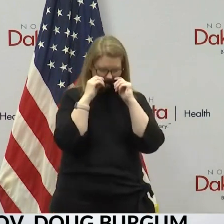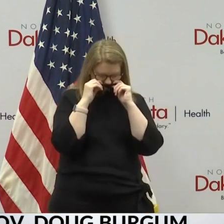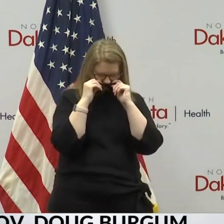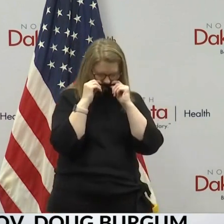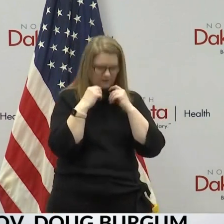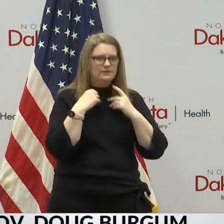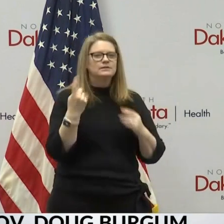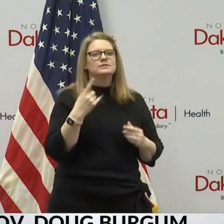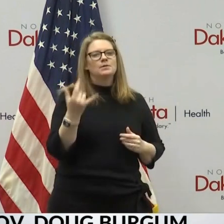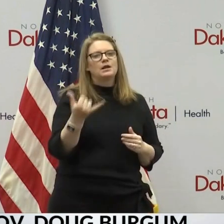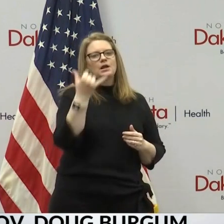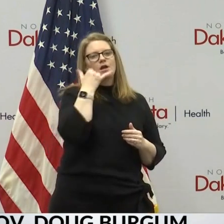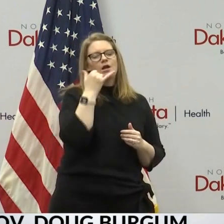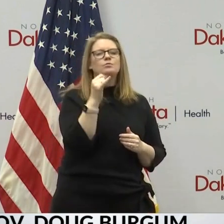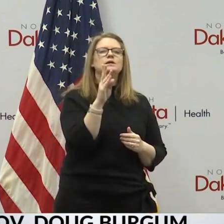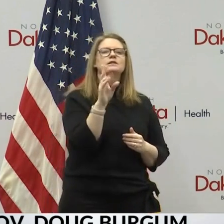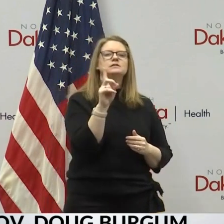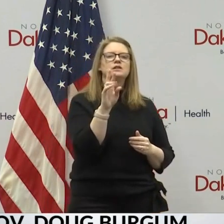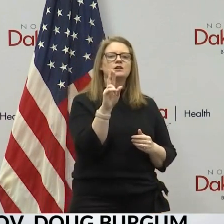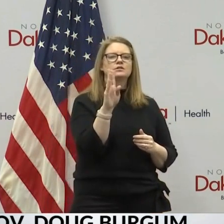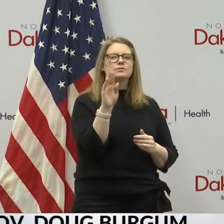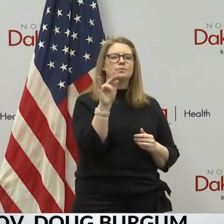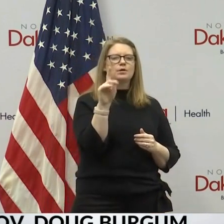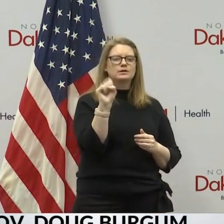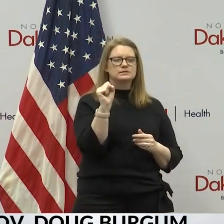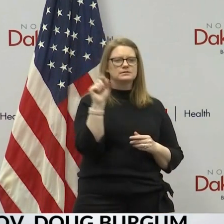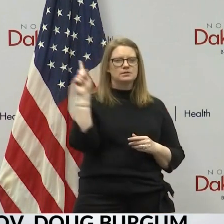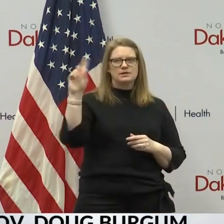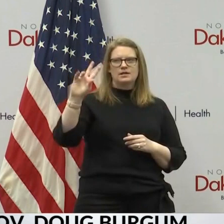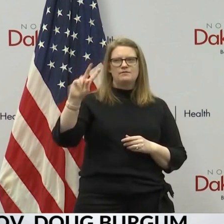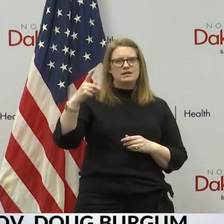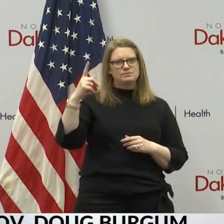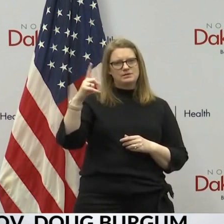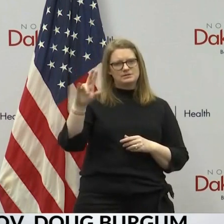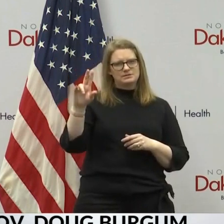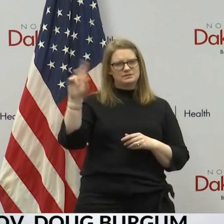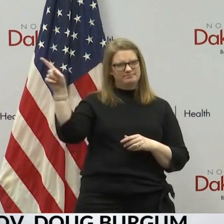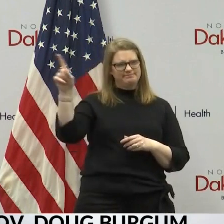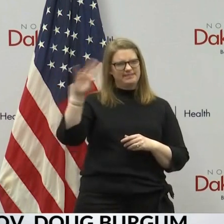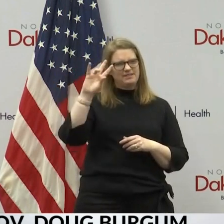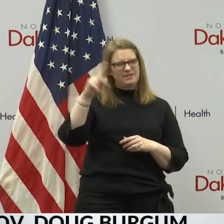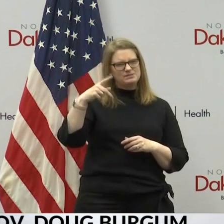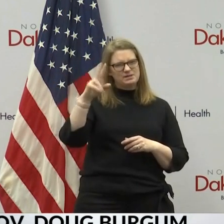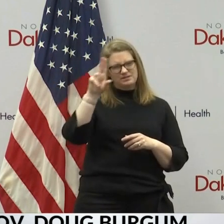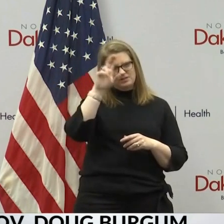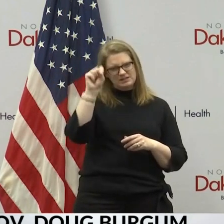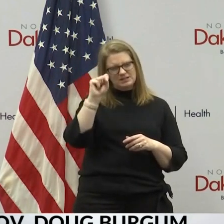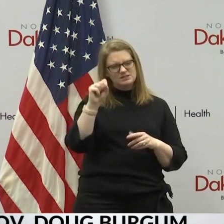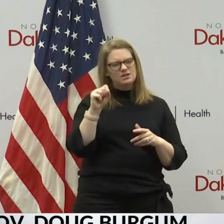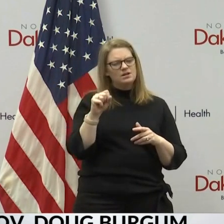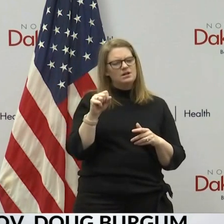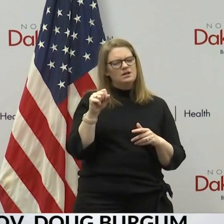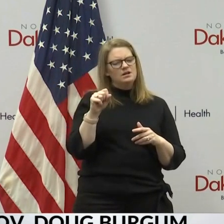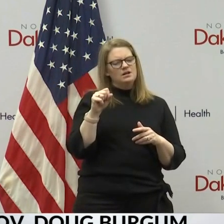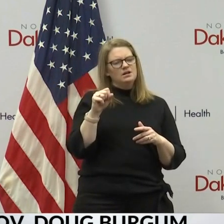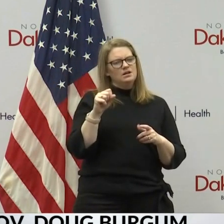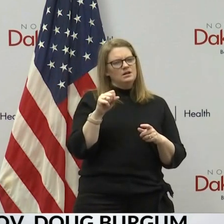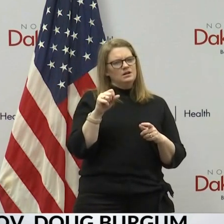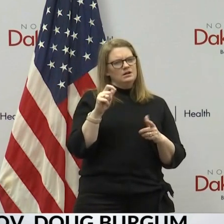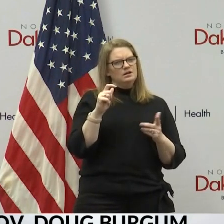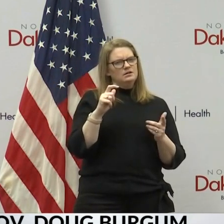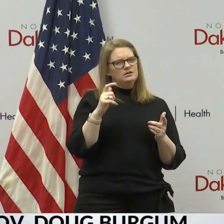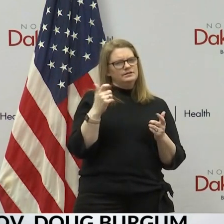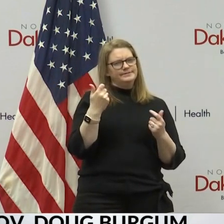morning with Dr. Birx, with the Vice President of the United States, one of the new things that they're looking at to try